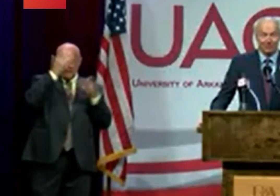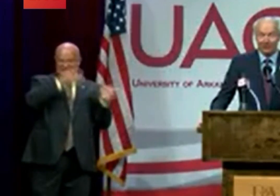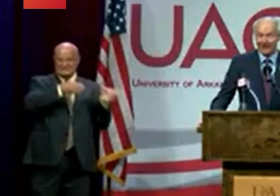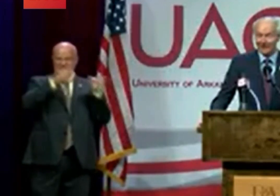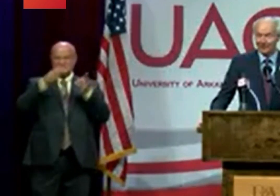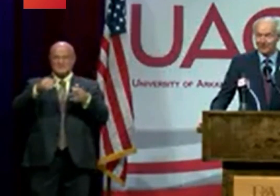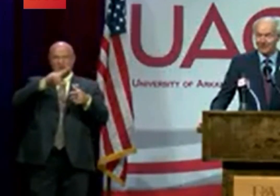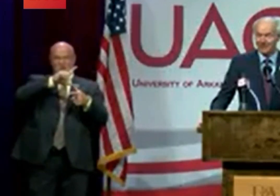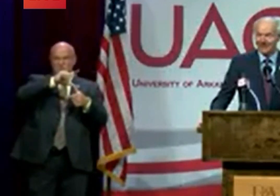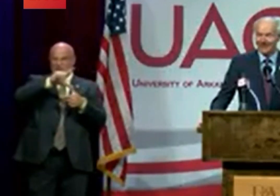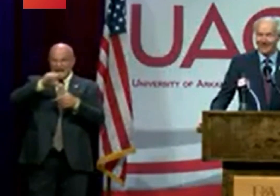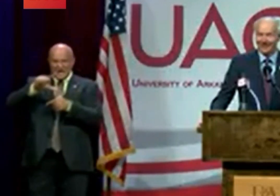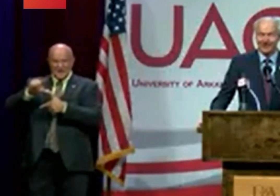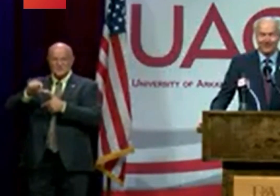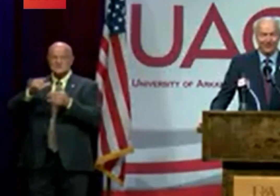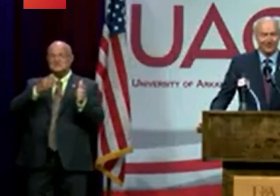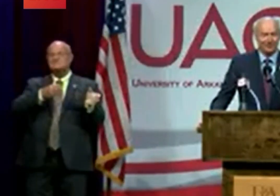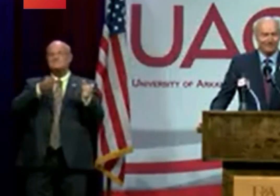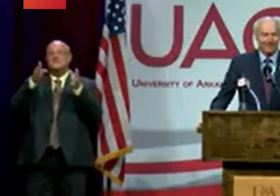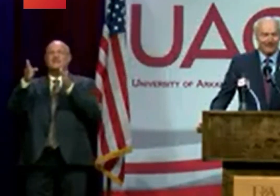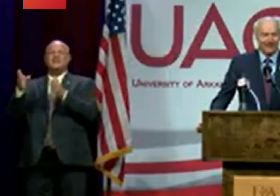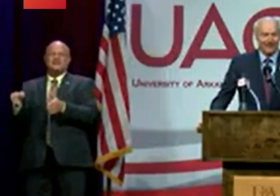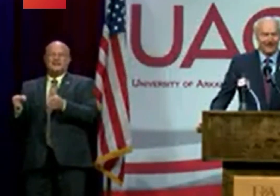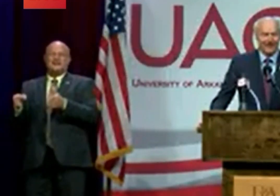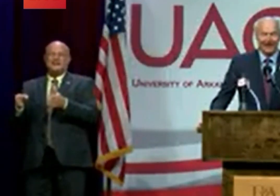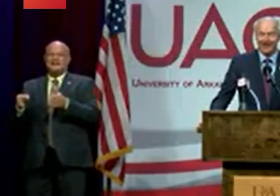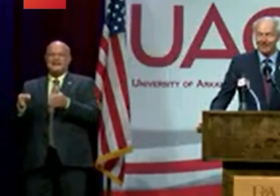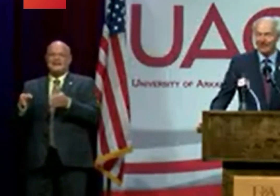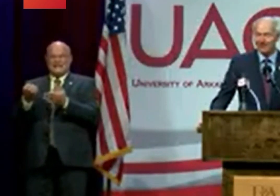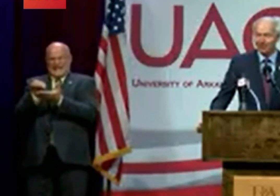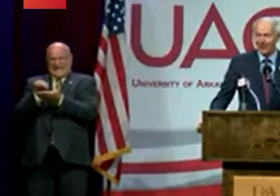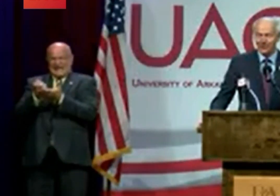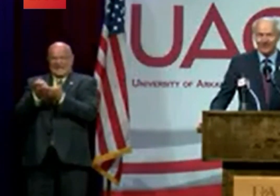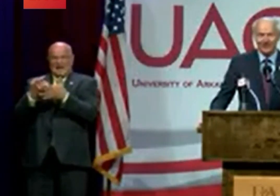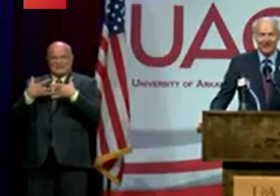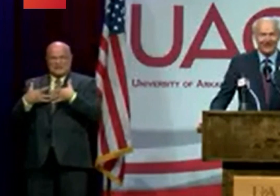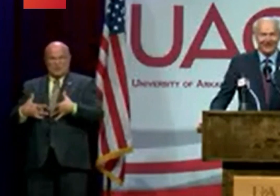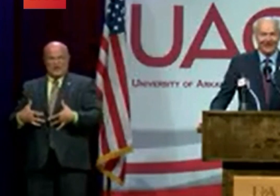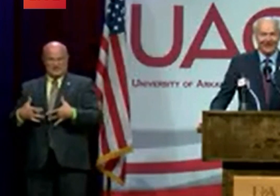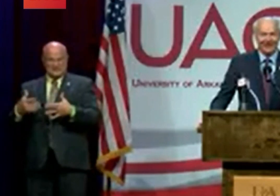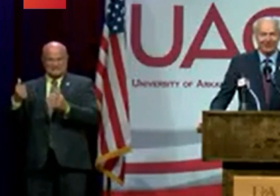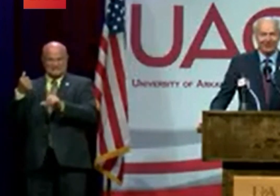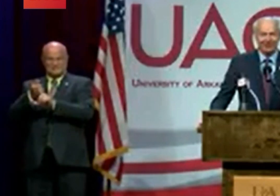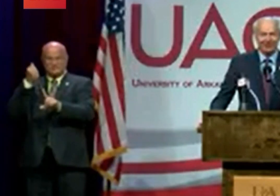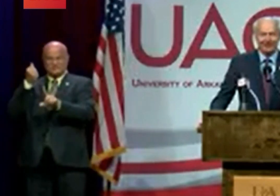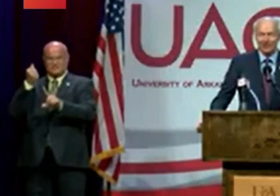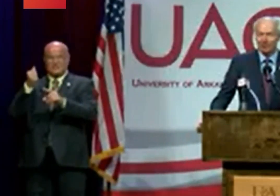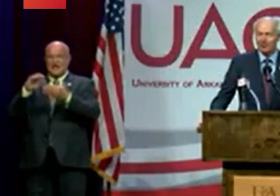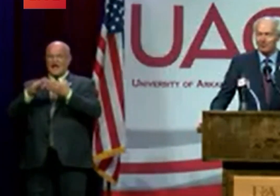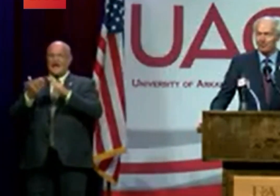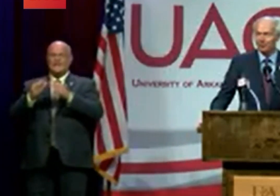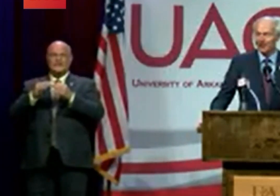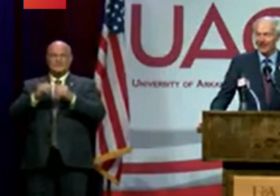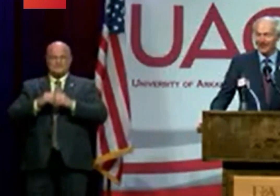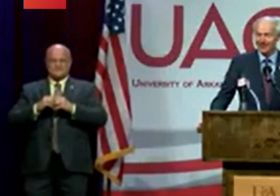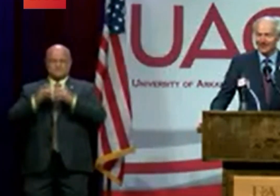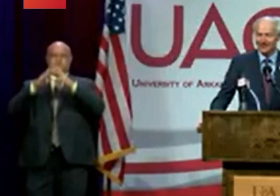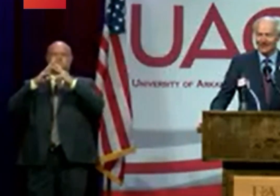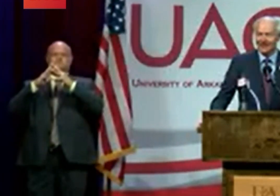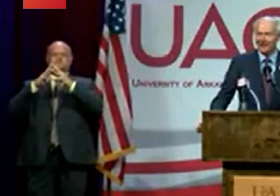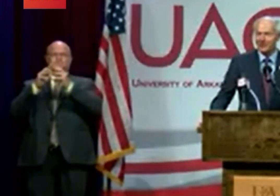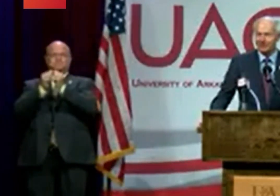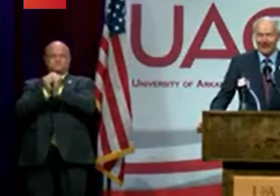to tornadoes to economic depressions, and the community is always pulled